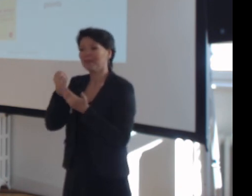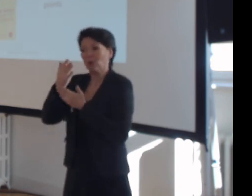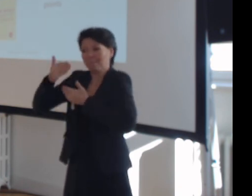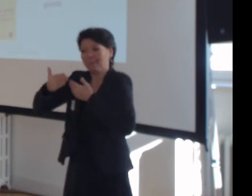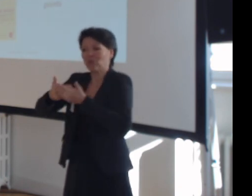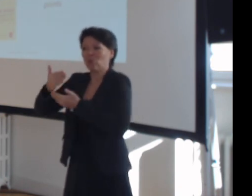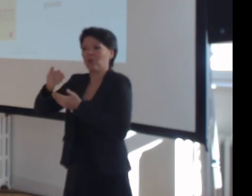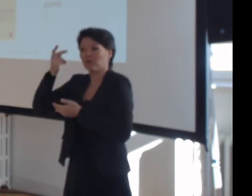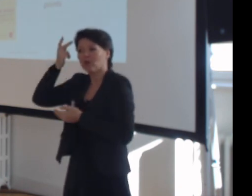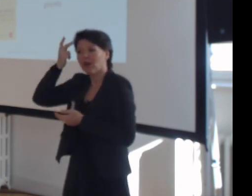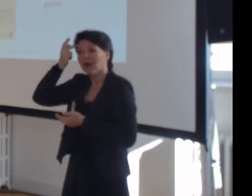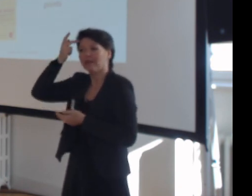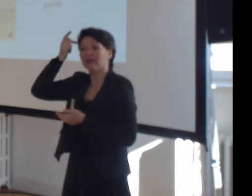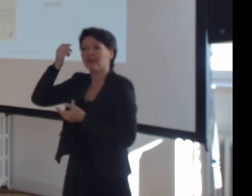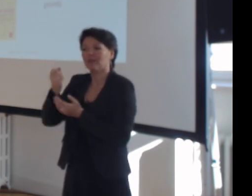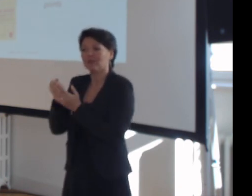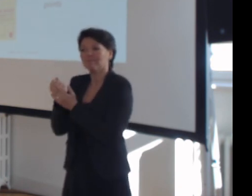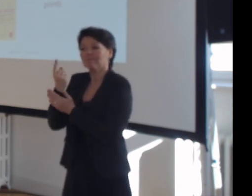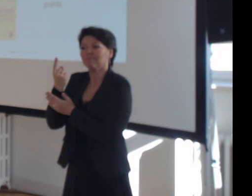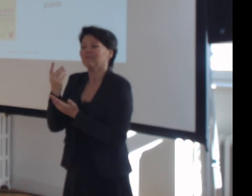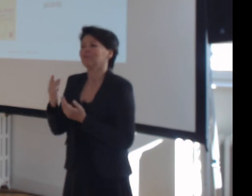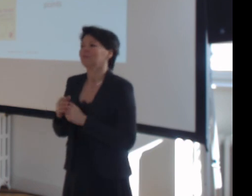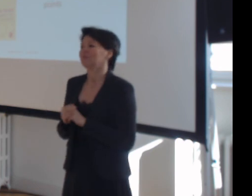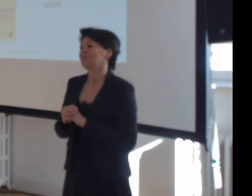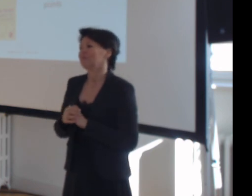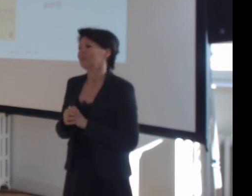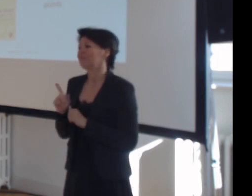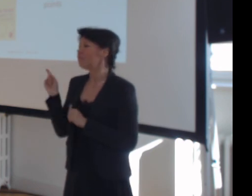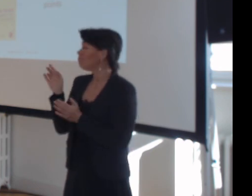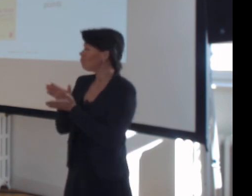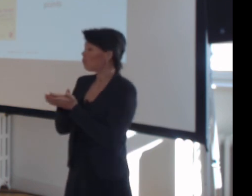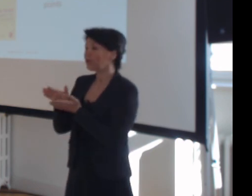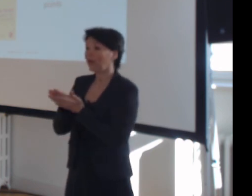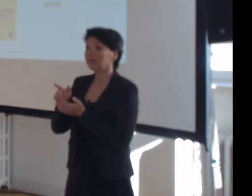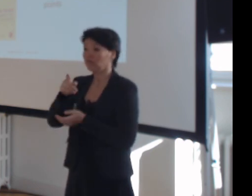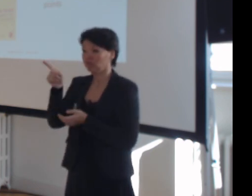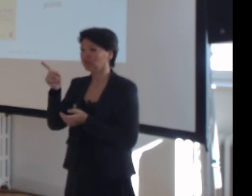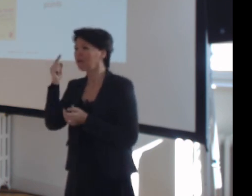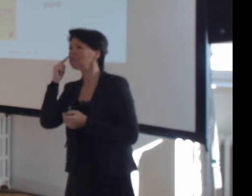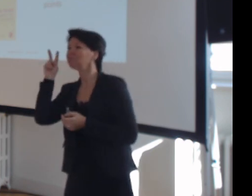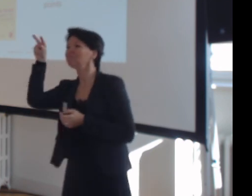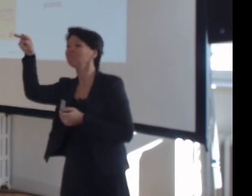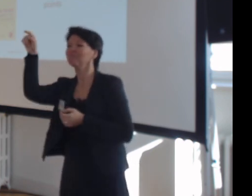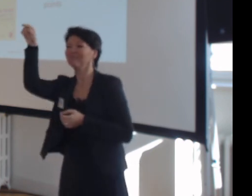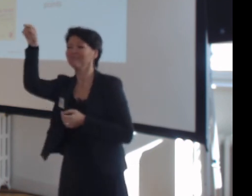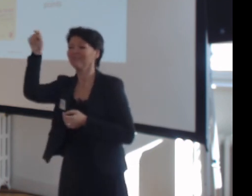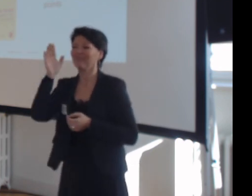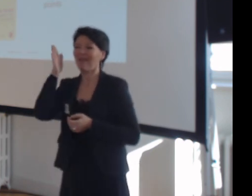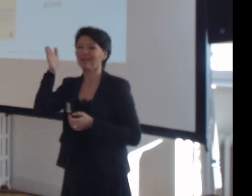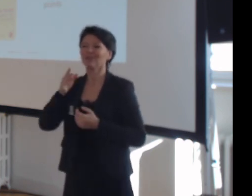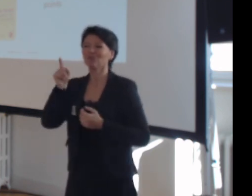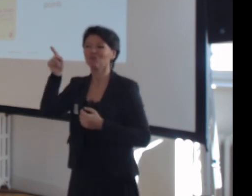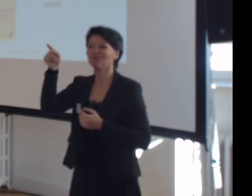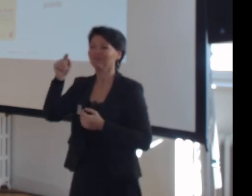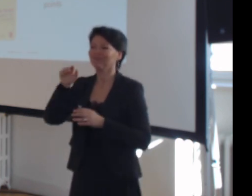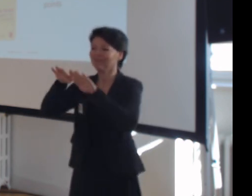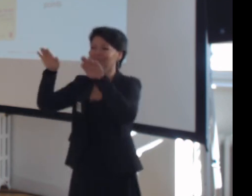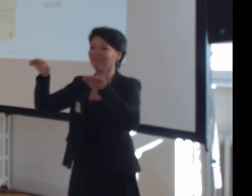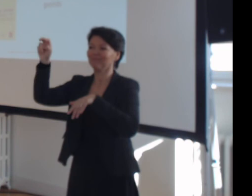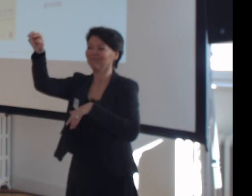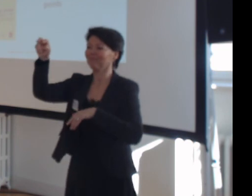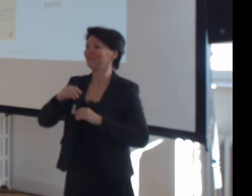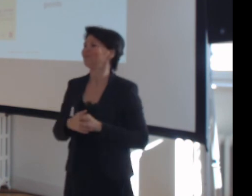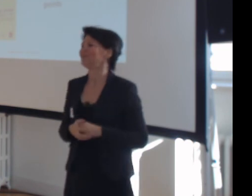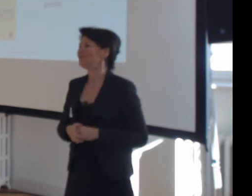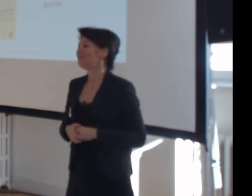people with dementia. And this publication you can have a look at if you want later. It's on display in the